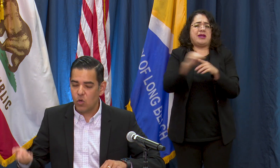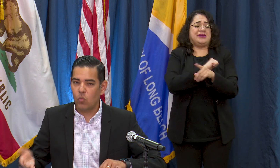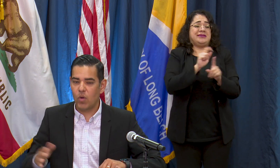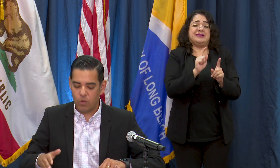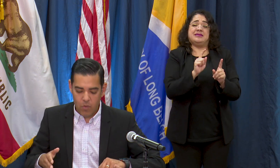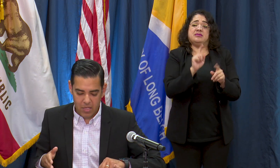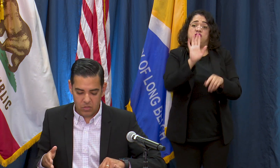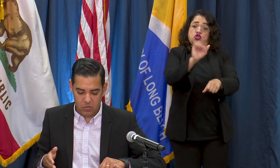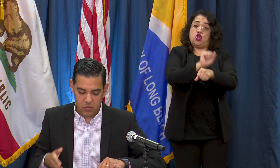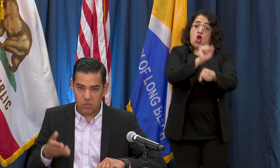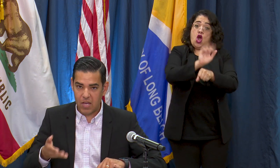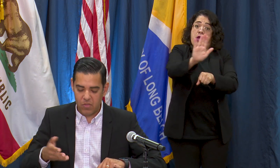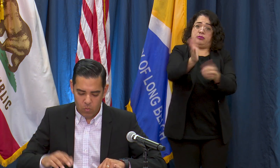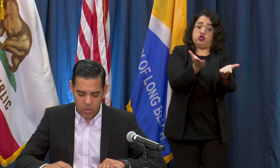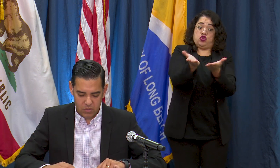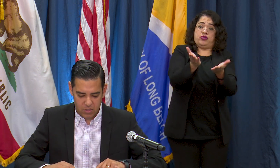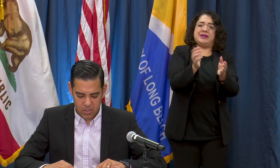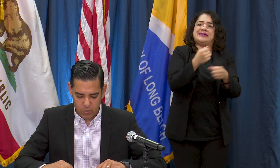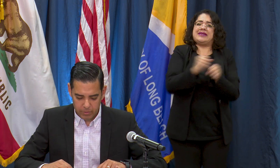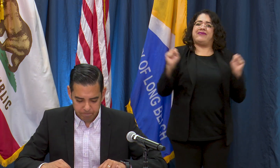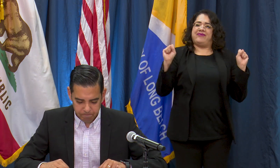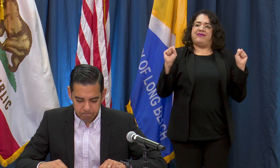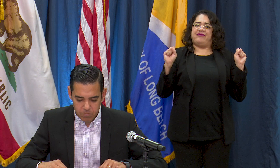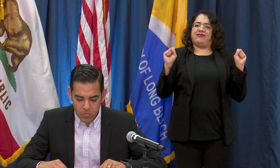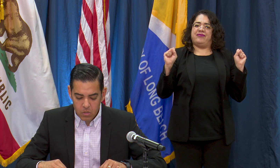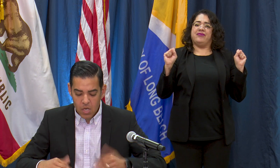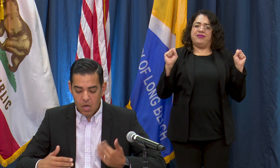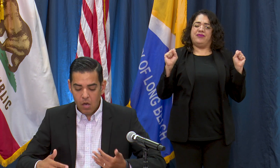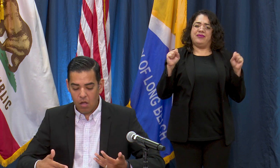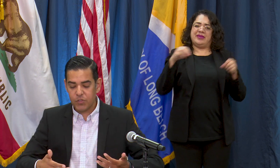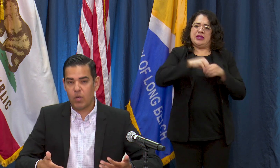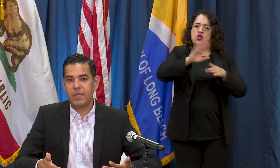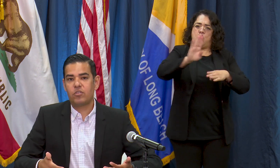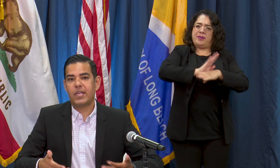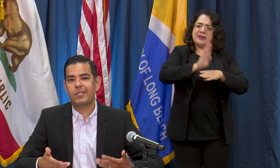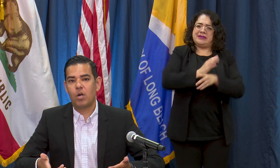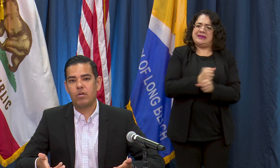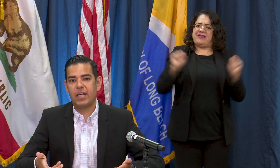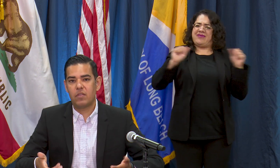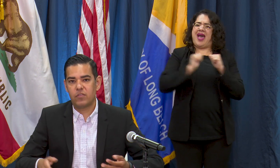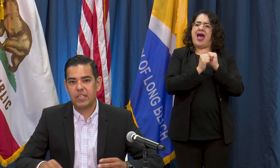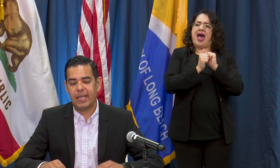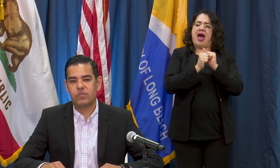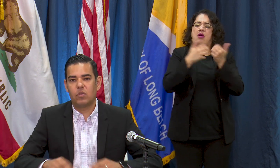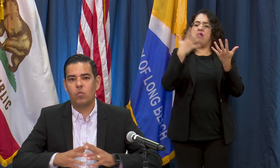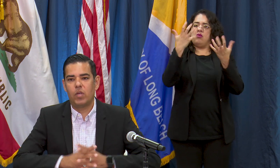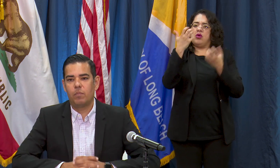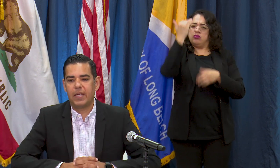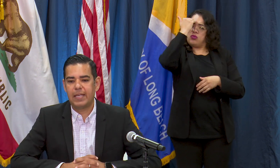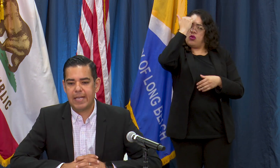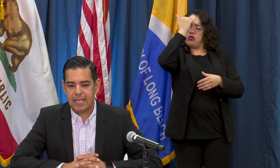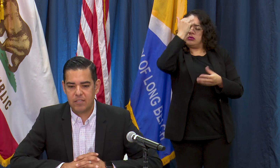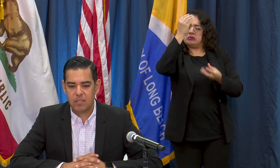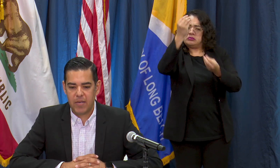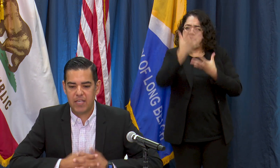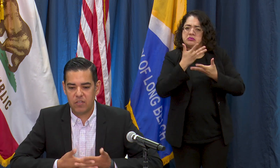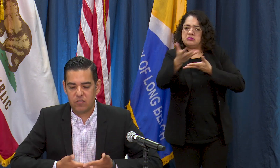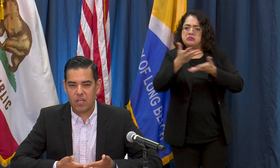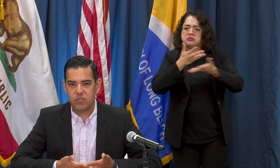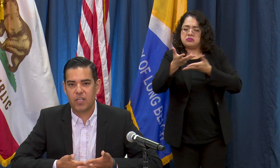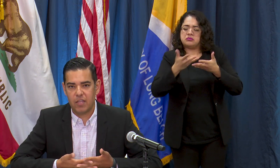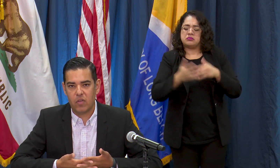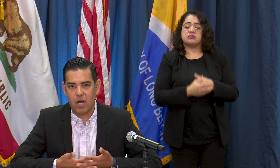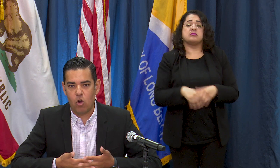safe when we're ready to do so. So that work is continuing. Also want to mention that tomorrow night, the City Council will be